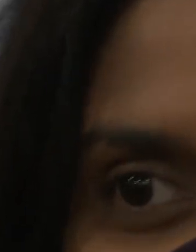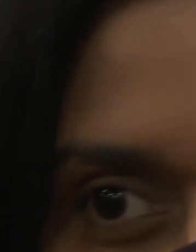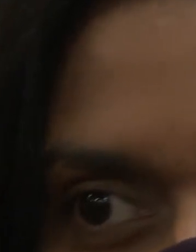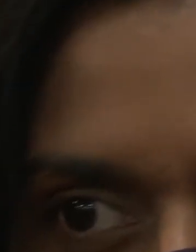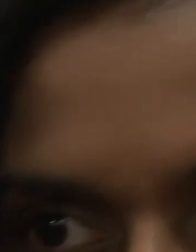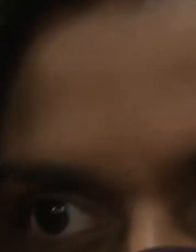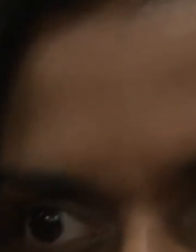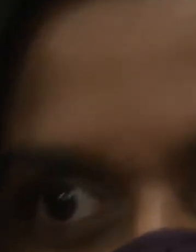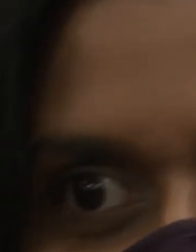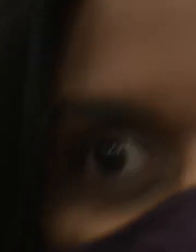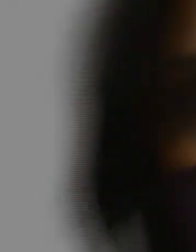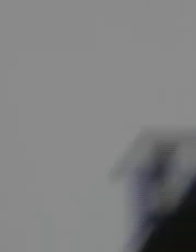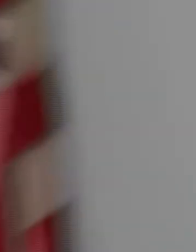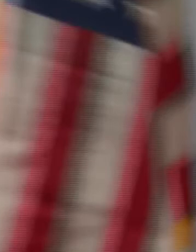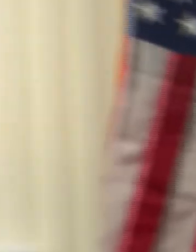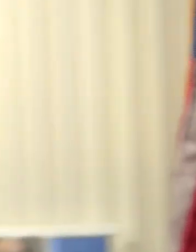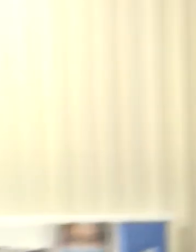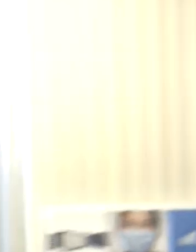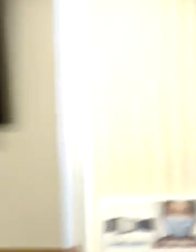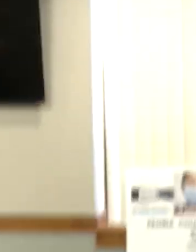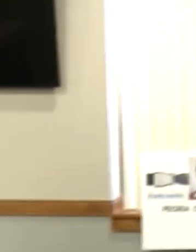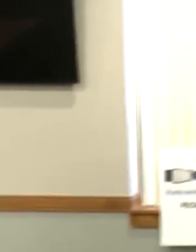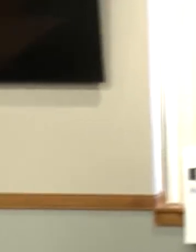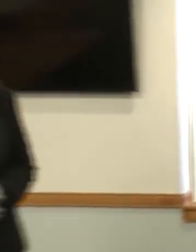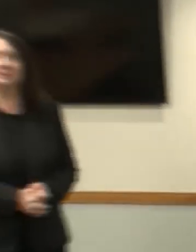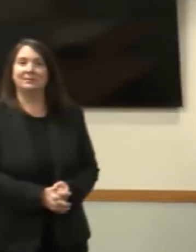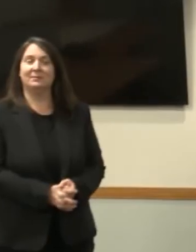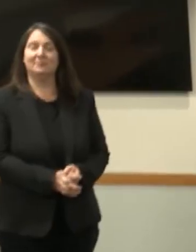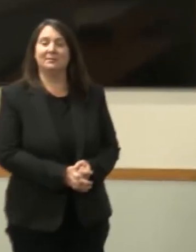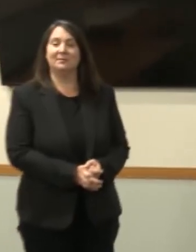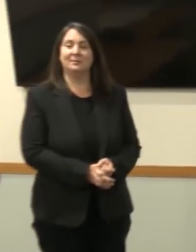like Sherlock Holmes hat. I like it. I wouldn't say that my